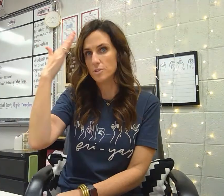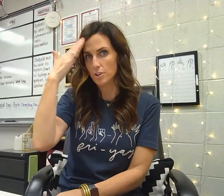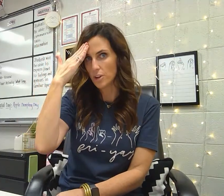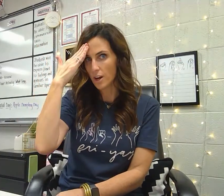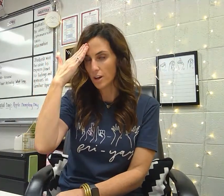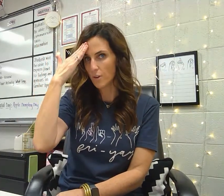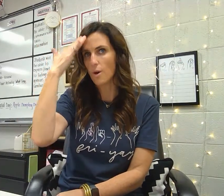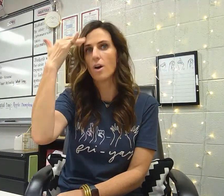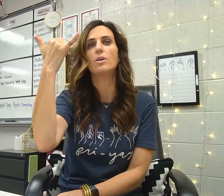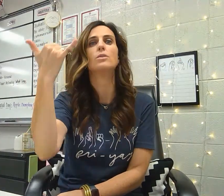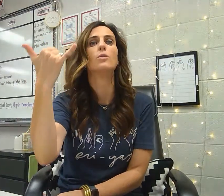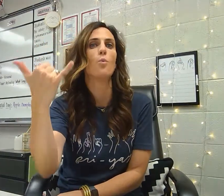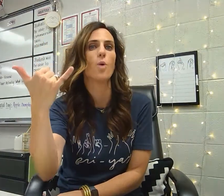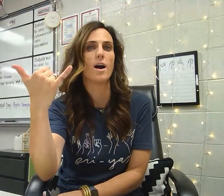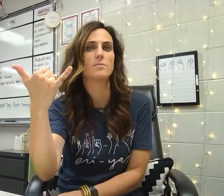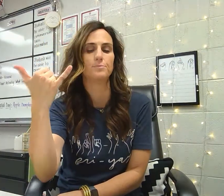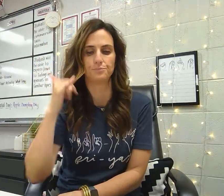to know why.